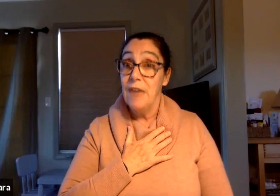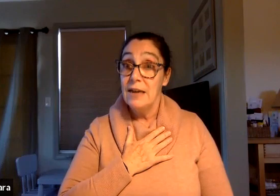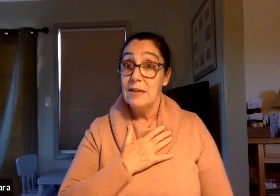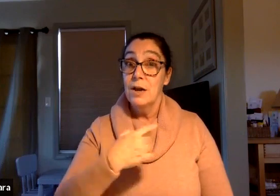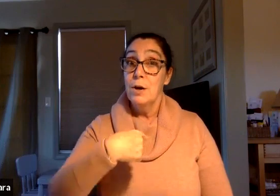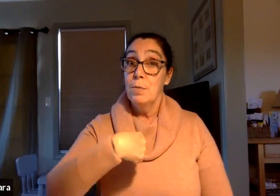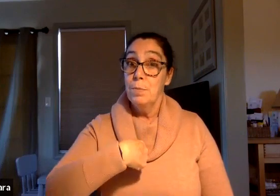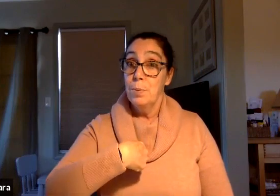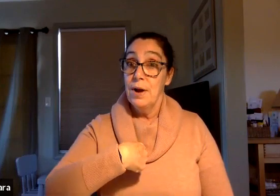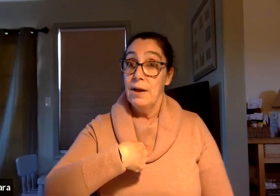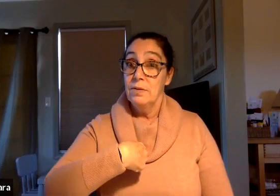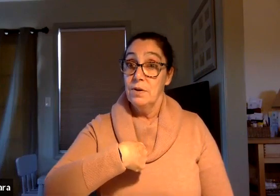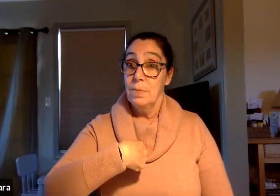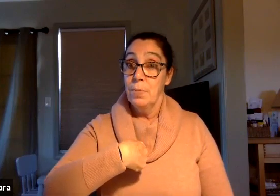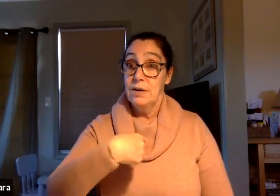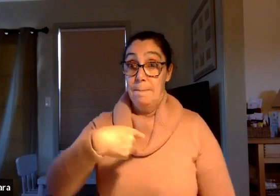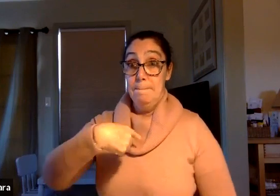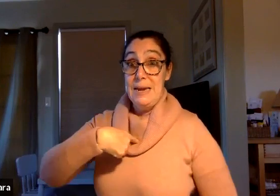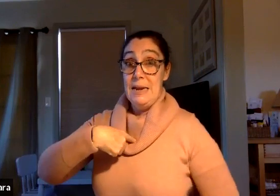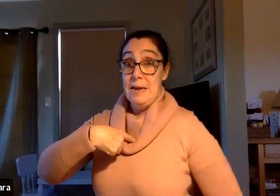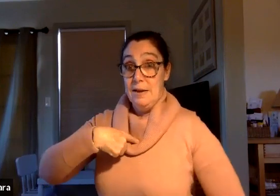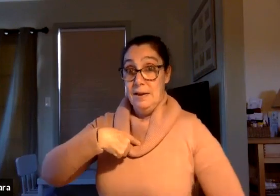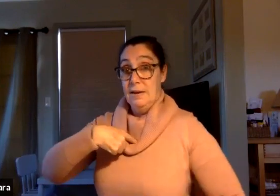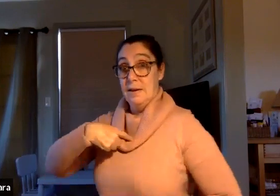flat, pronouns are pointed. Me,